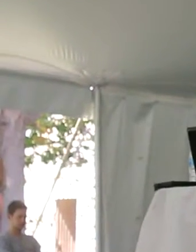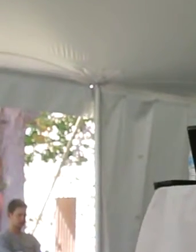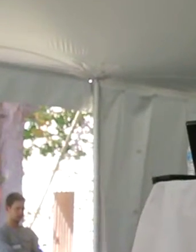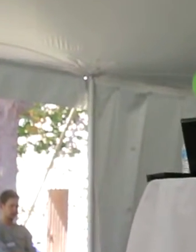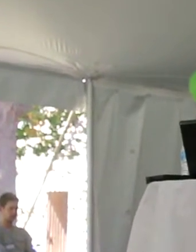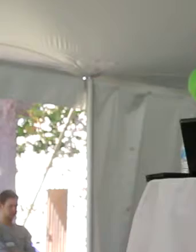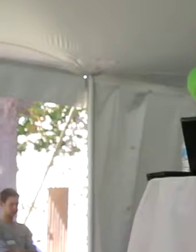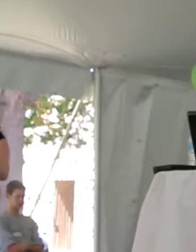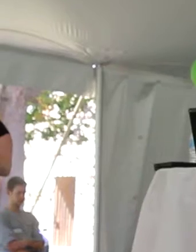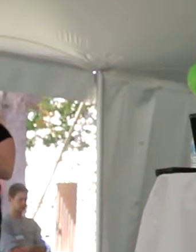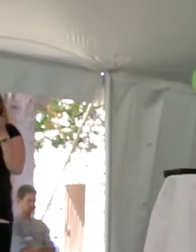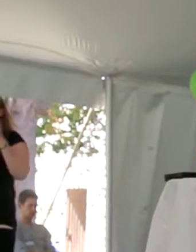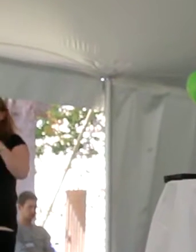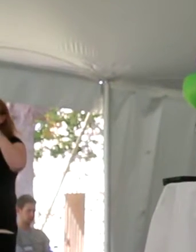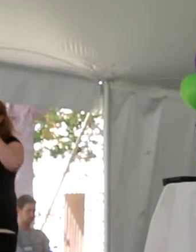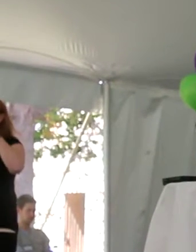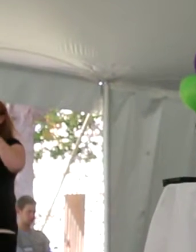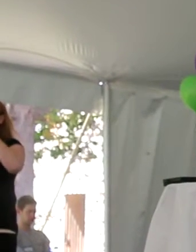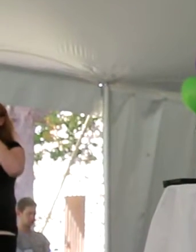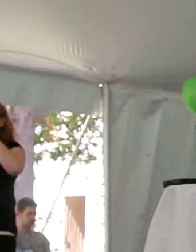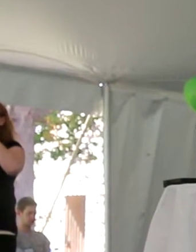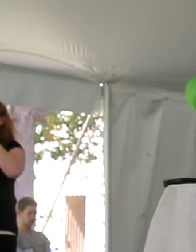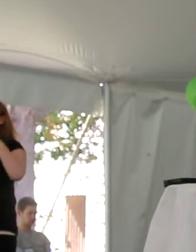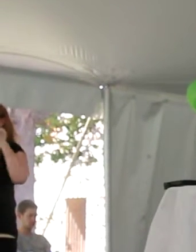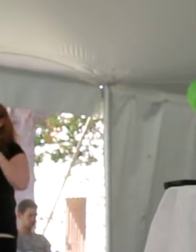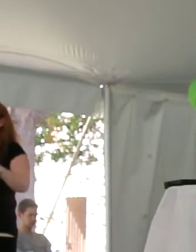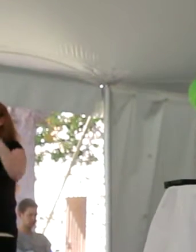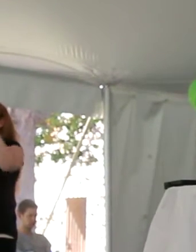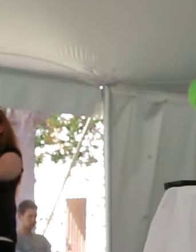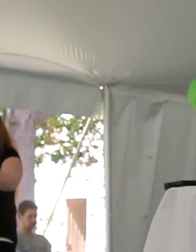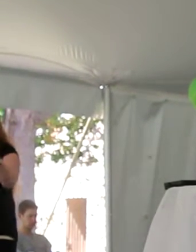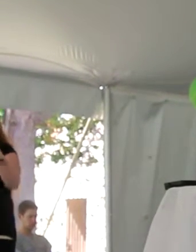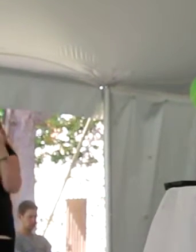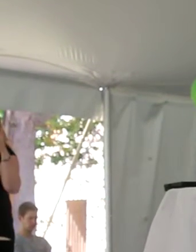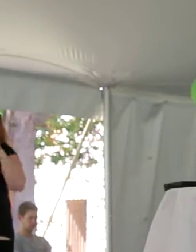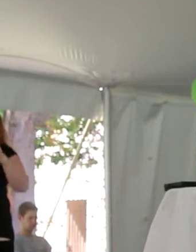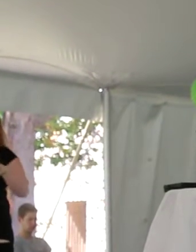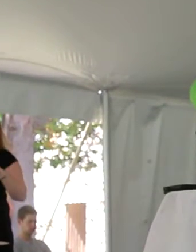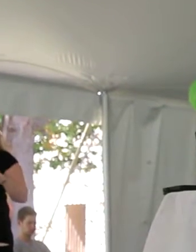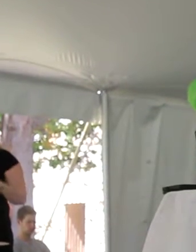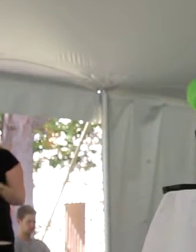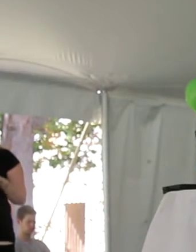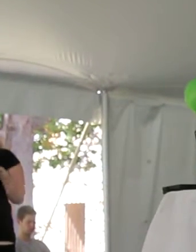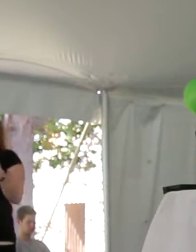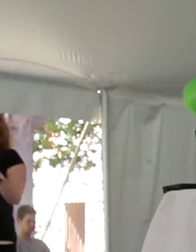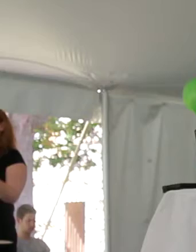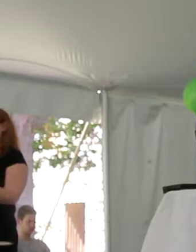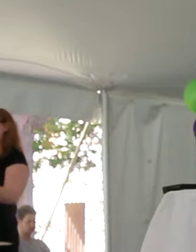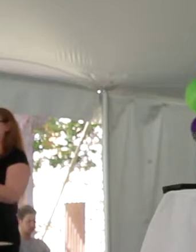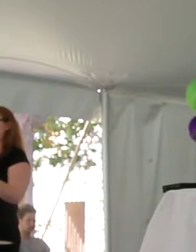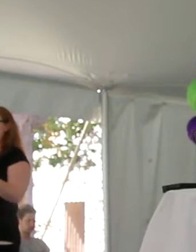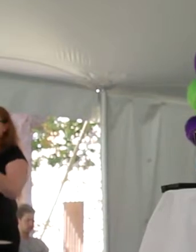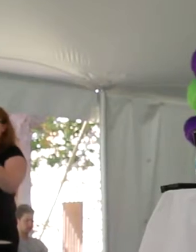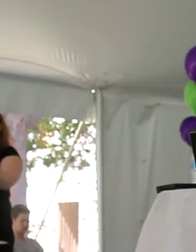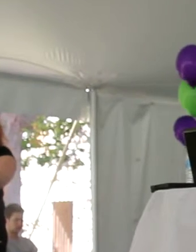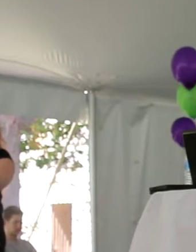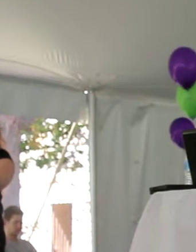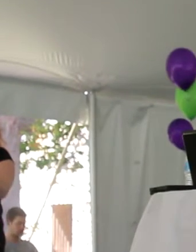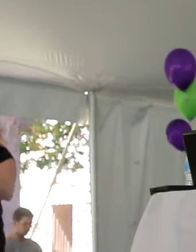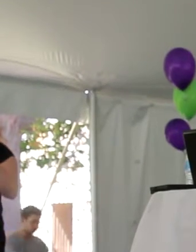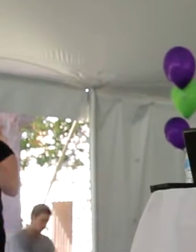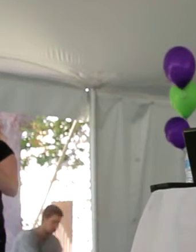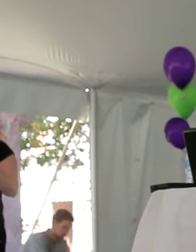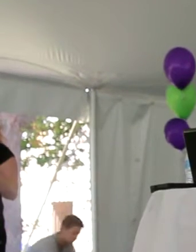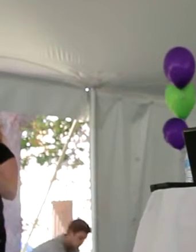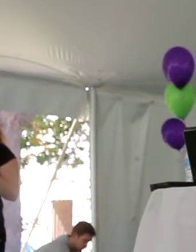big vehicles where we can make a big splash. And this year, I am hoping, with my fingers crossed,